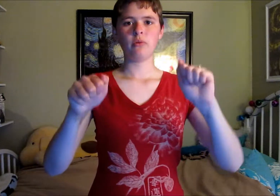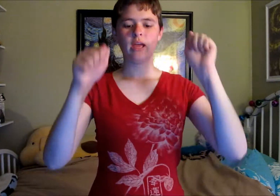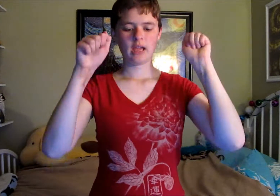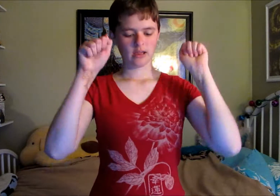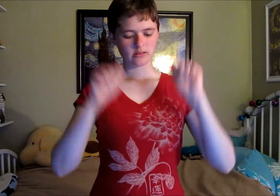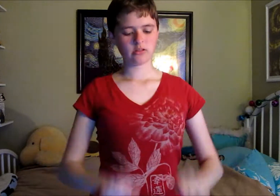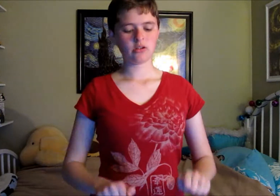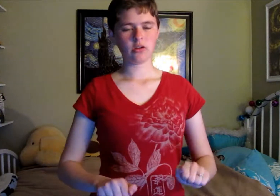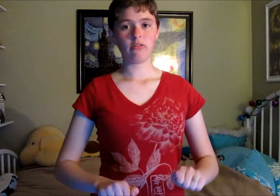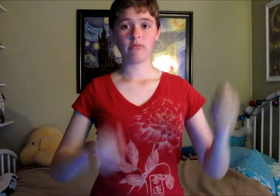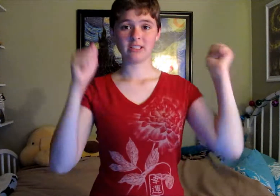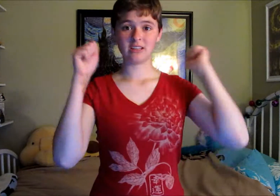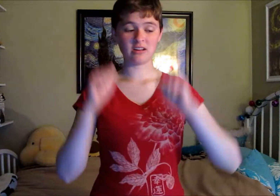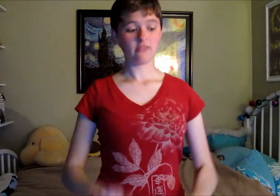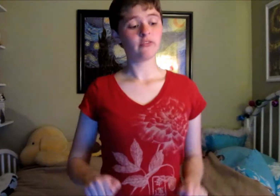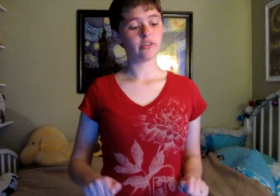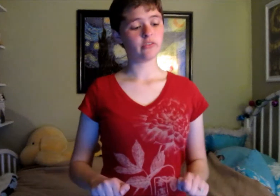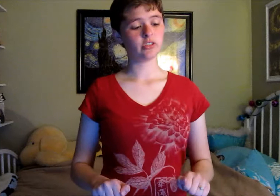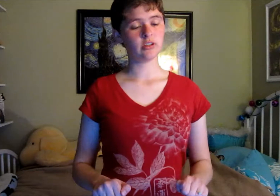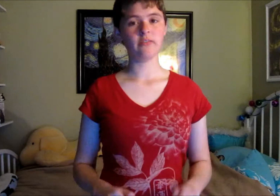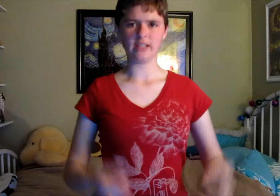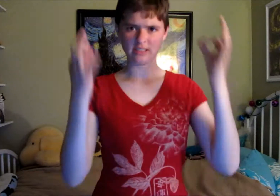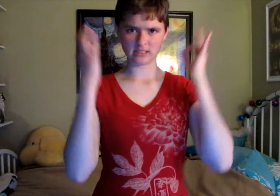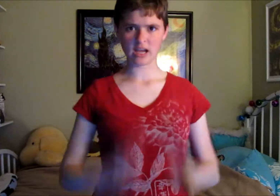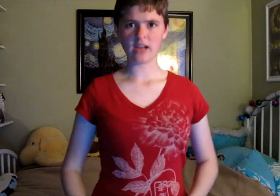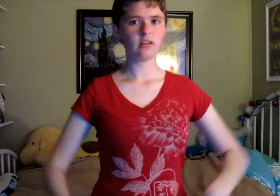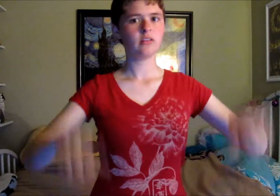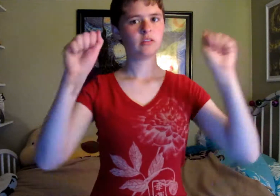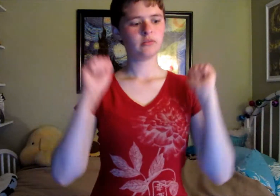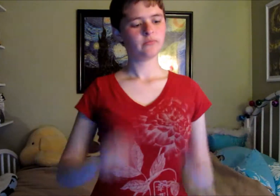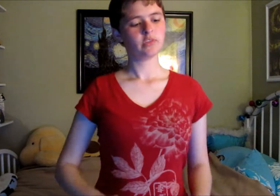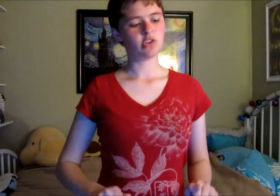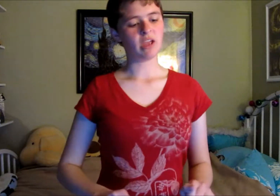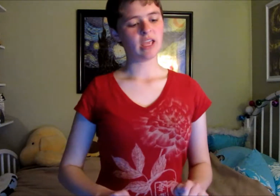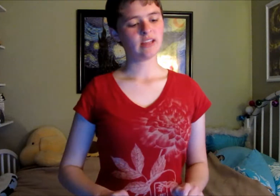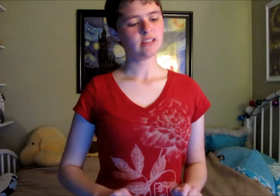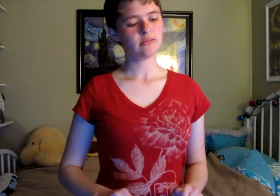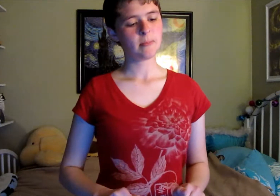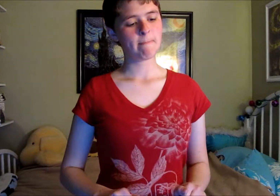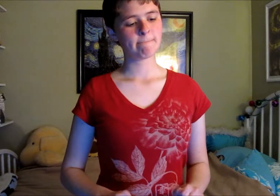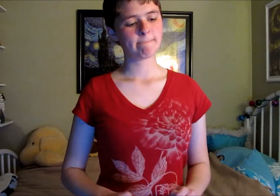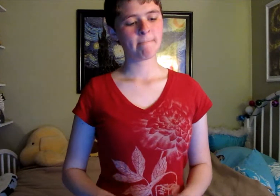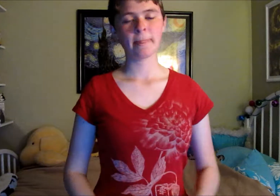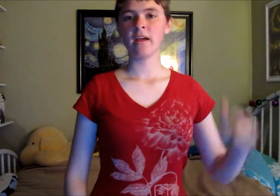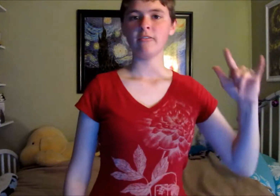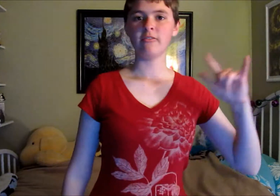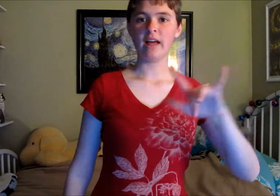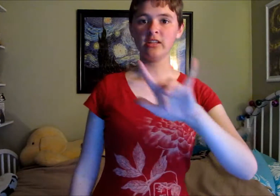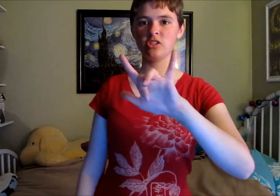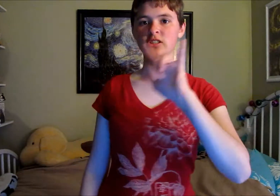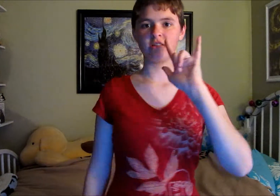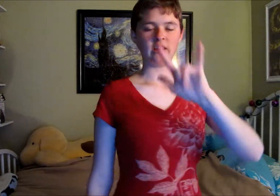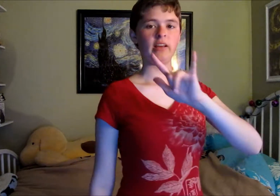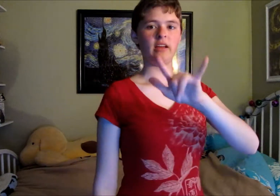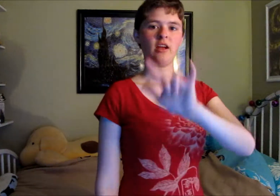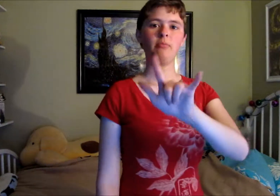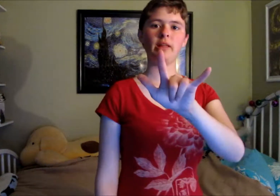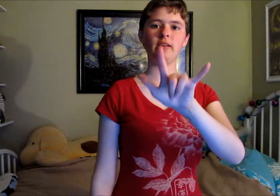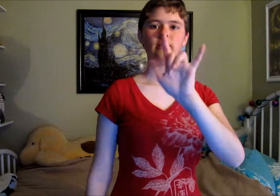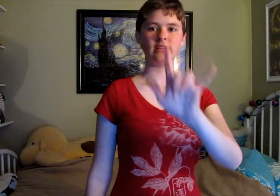A hands. You thrust it down in front of yourself, like decide. 2 A hands. Fly is just like an airplane. This